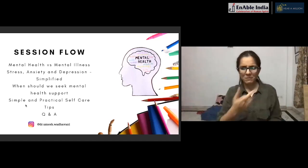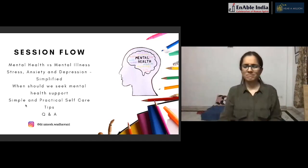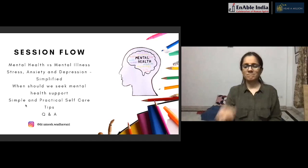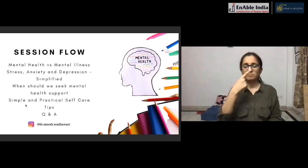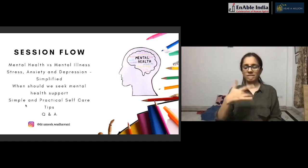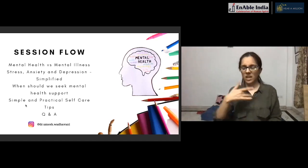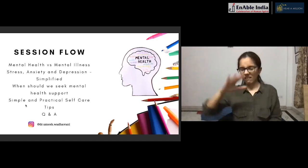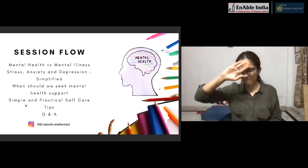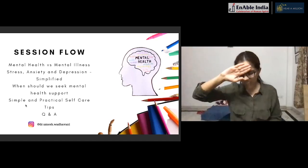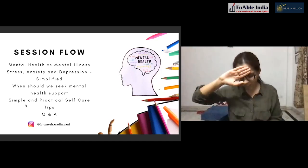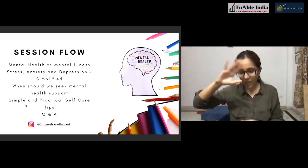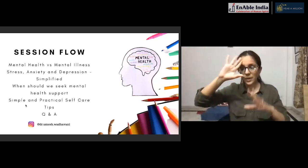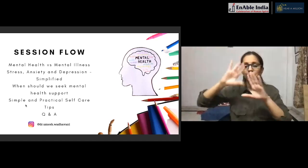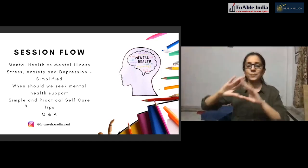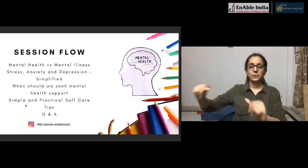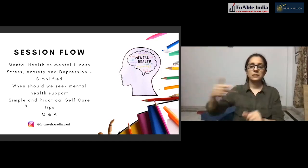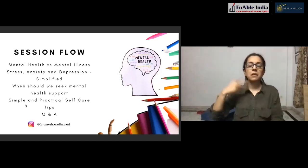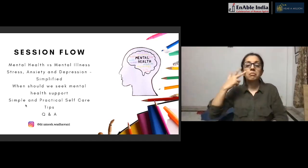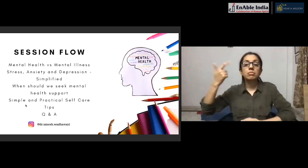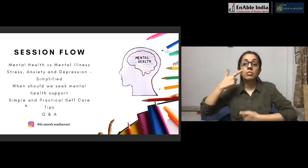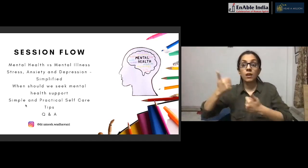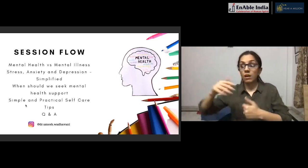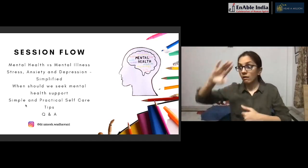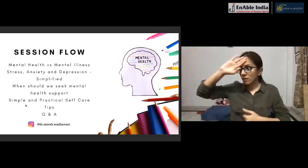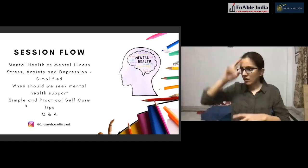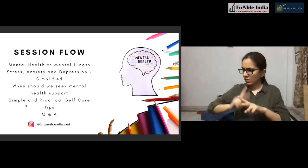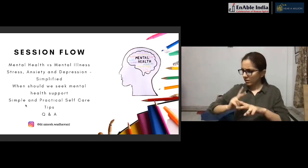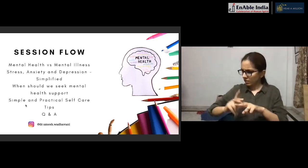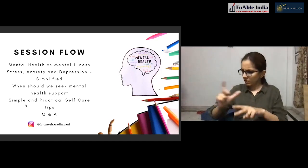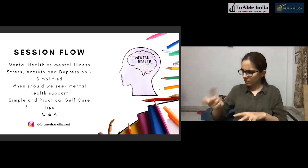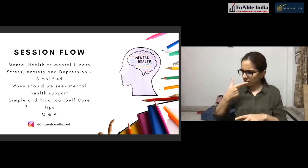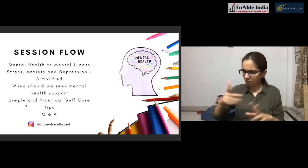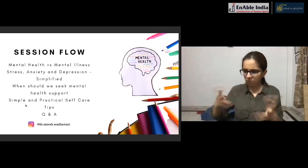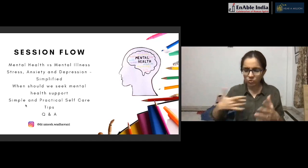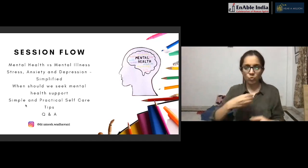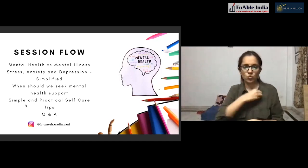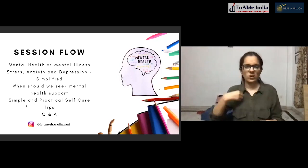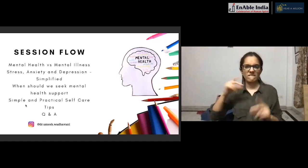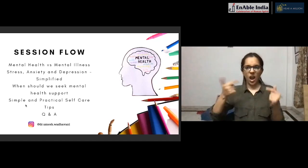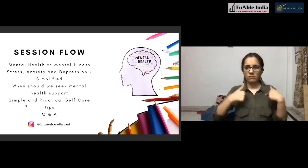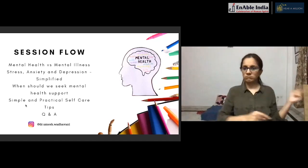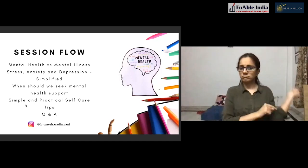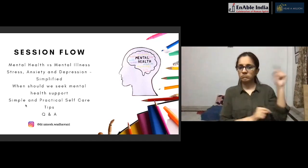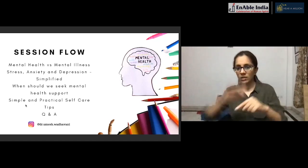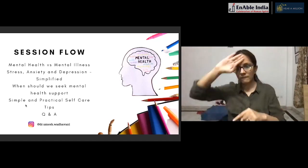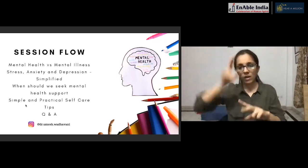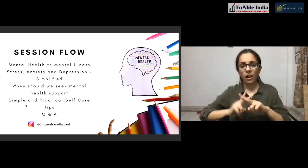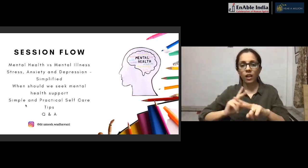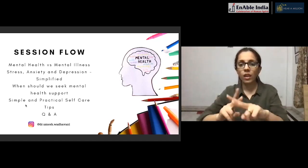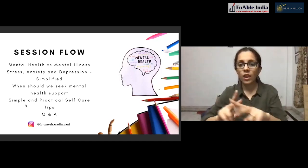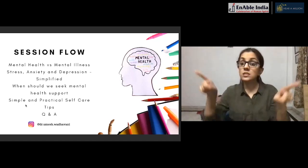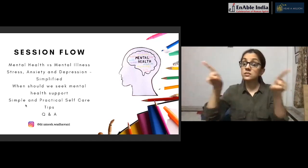see if fever goes away. If it doesn't go away, then you go to a doctor. In the same way, uh,